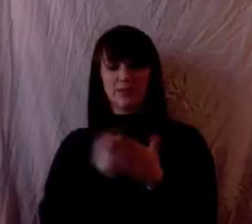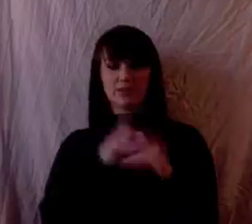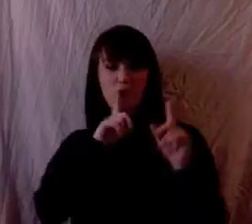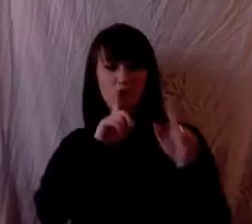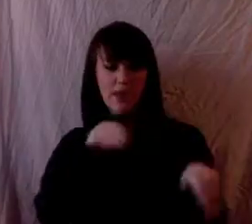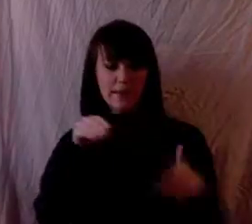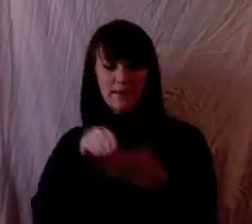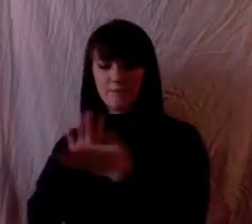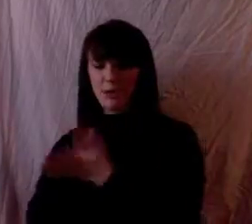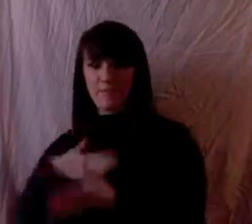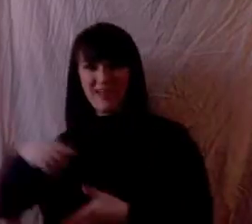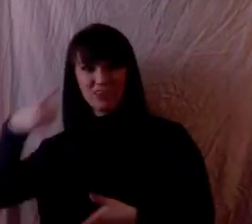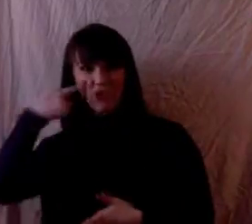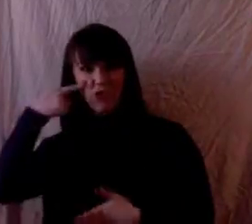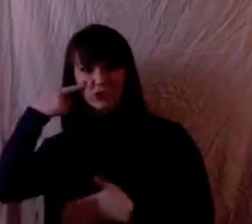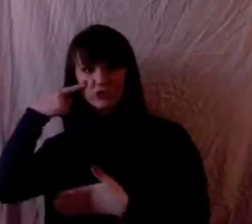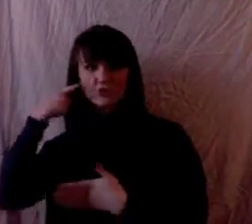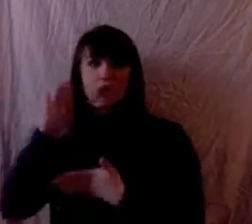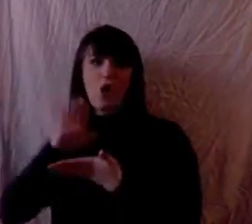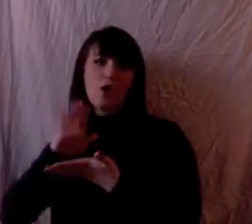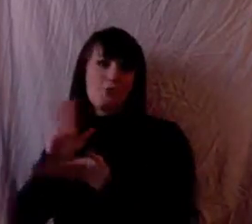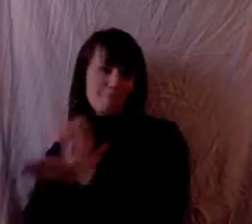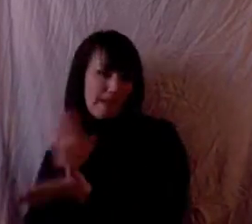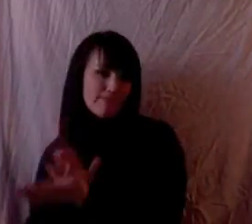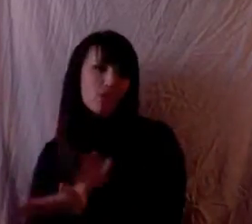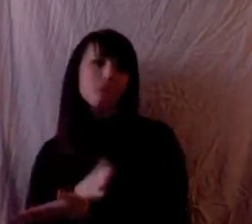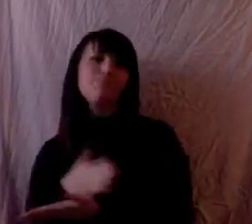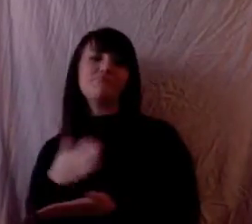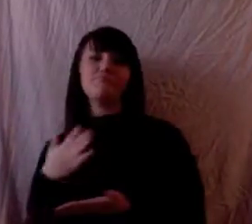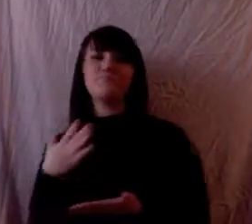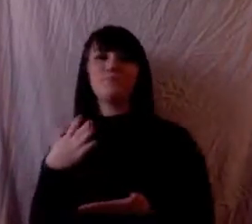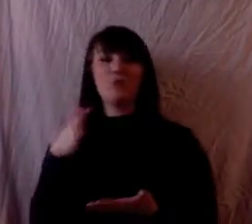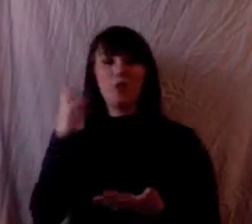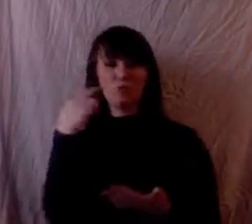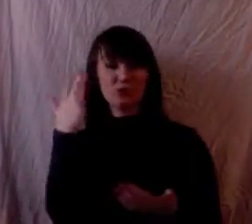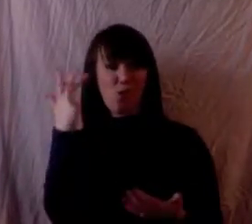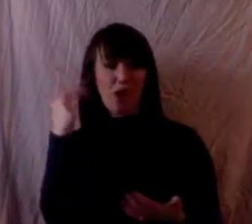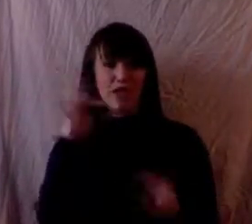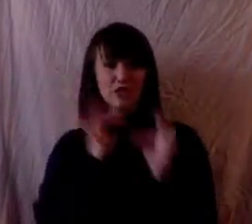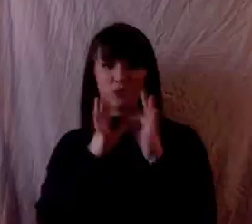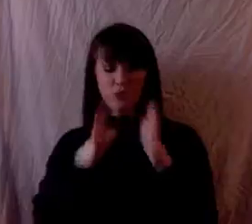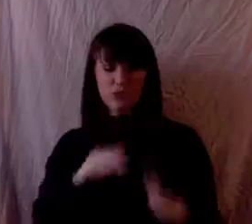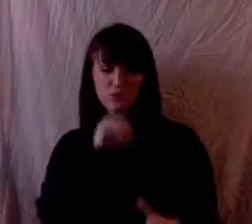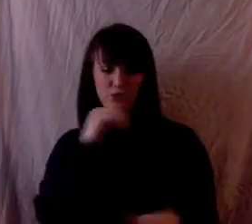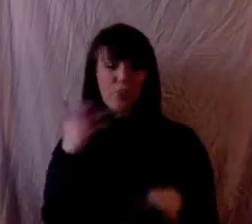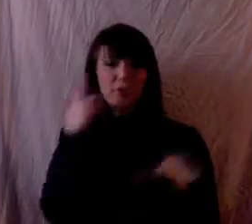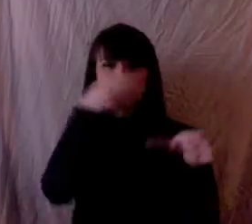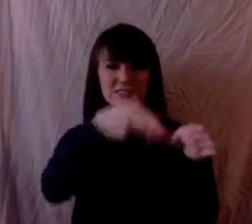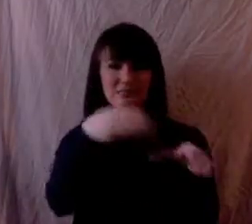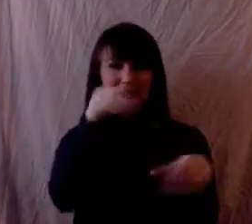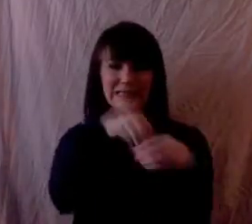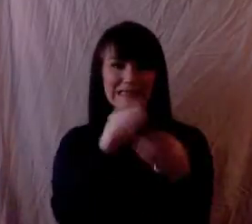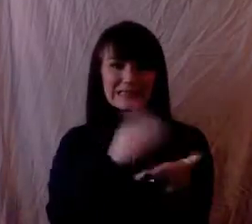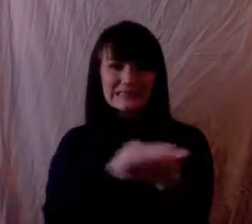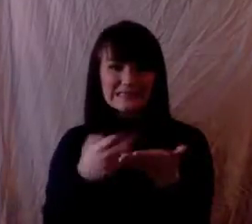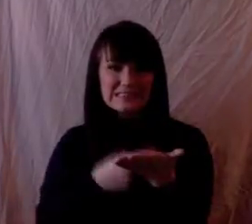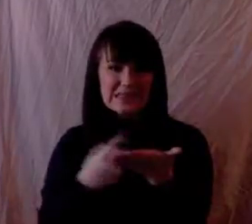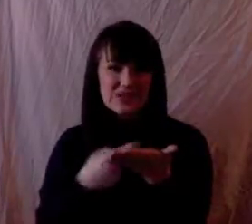said, and that may sound strange, but as interpreters we don't participate in the discussion, and so sometimes it's good to have a place to sort of say, oh,